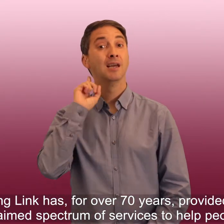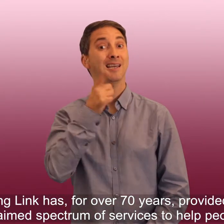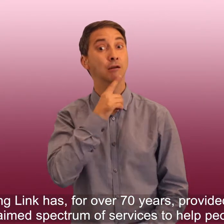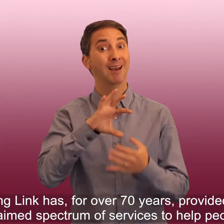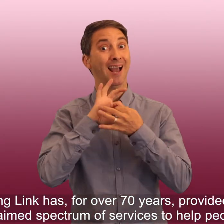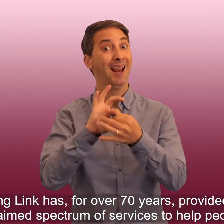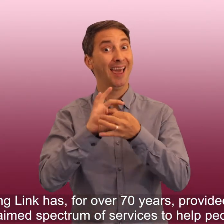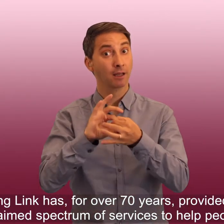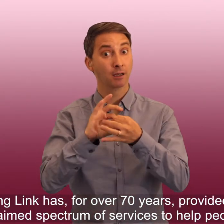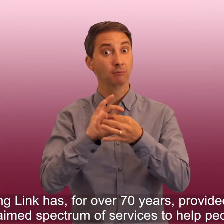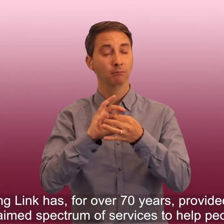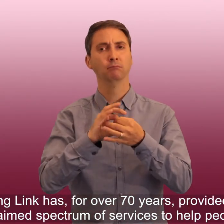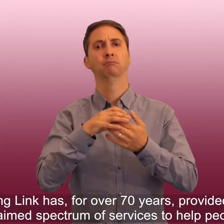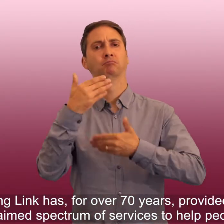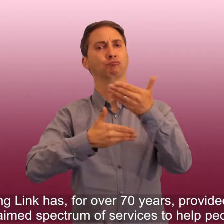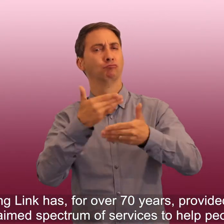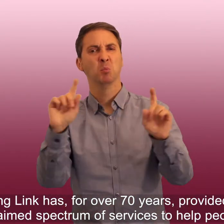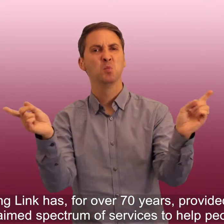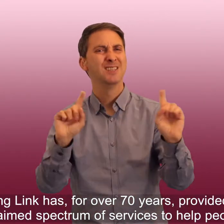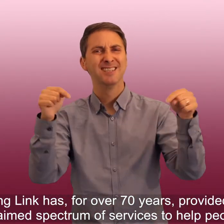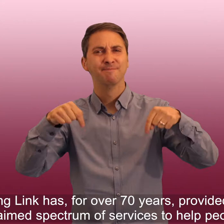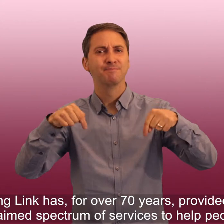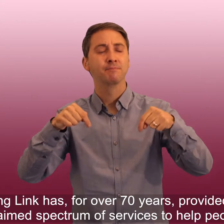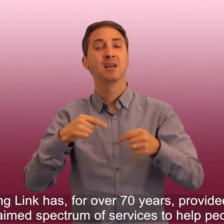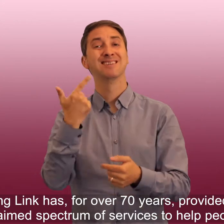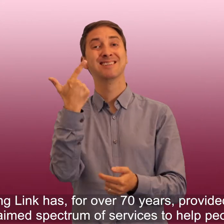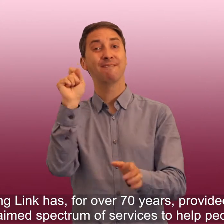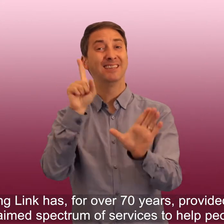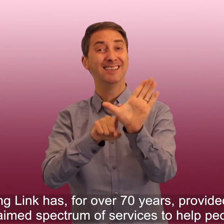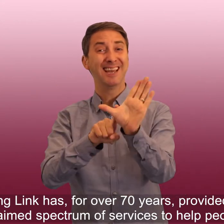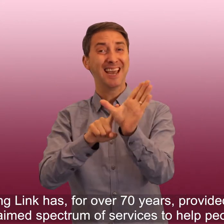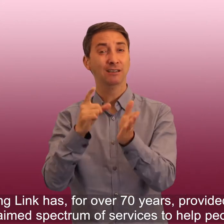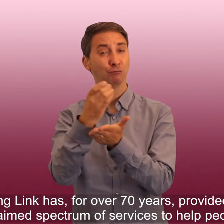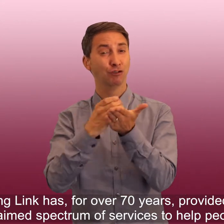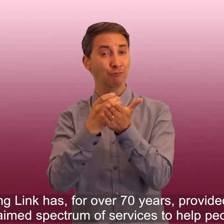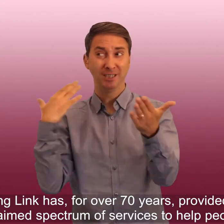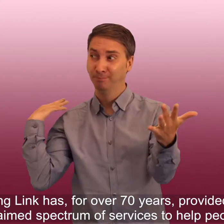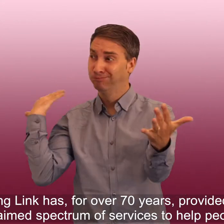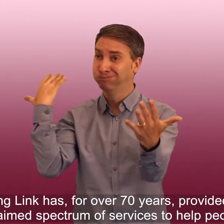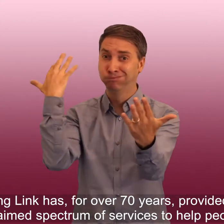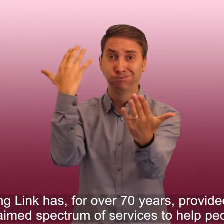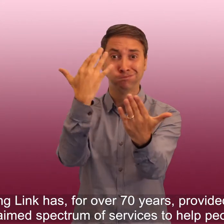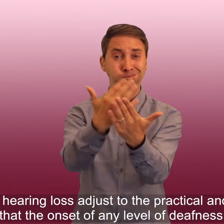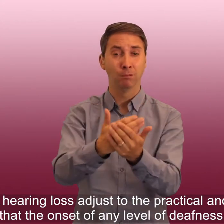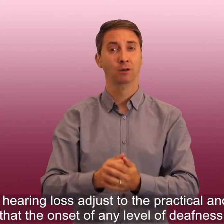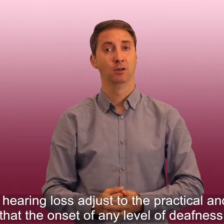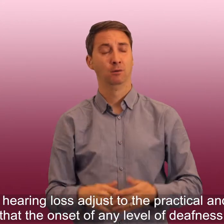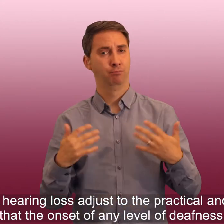Hearing Link has, for over 70 years, provided an acclaimed spectrum of services to help people, encountering hearing loss,